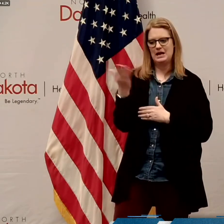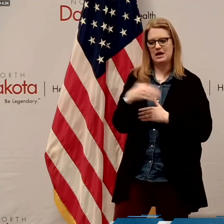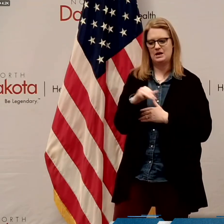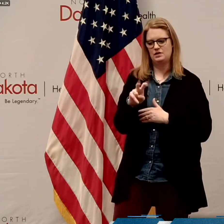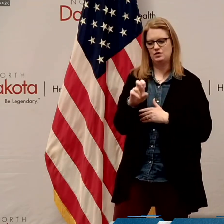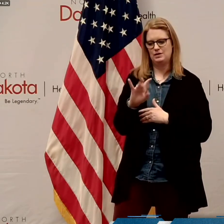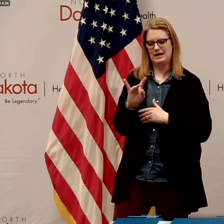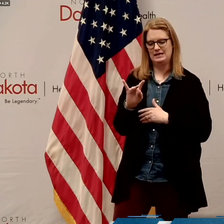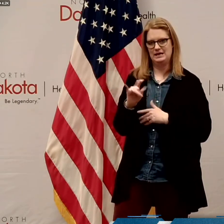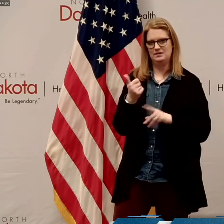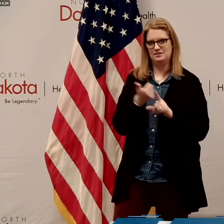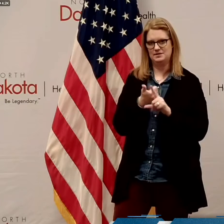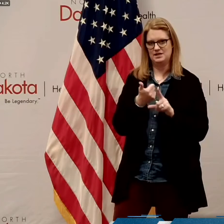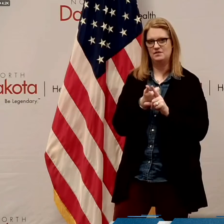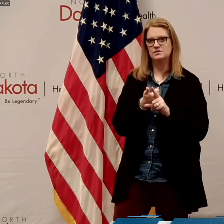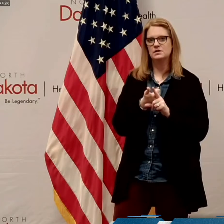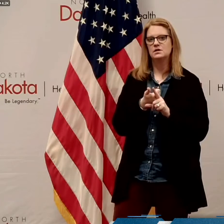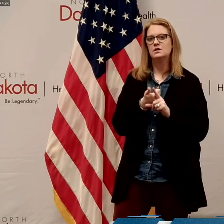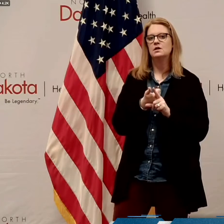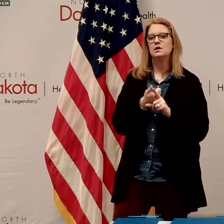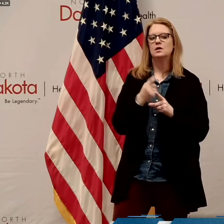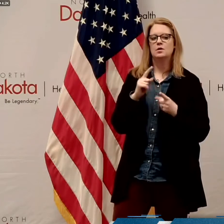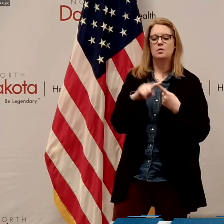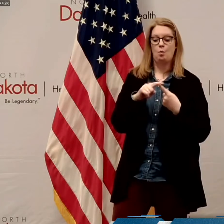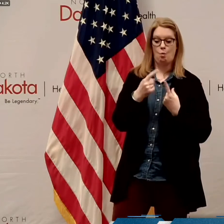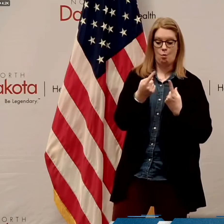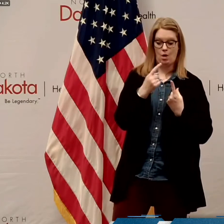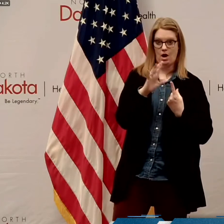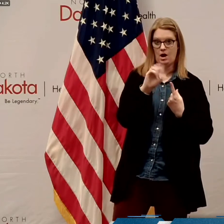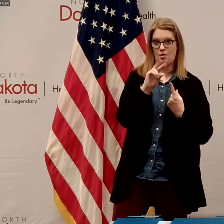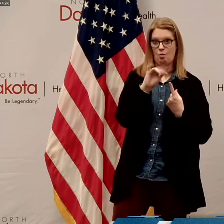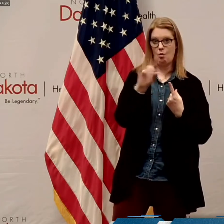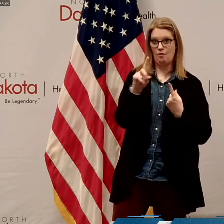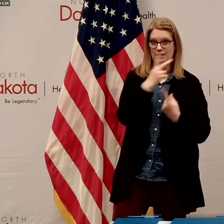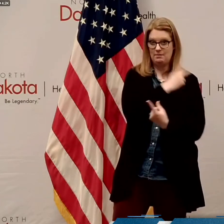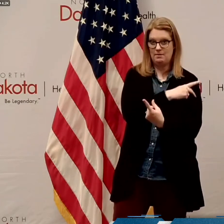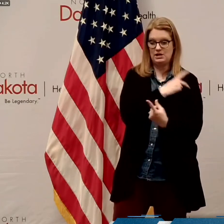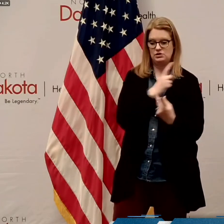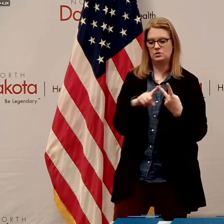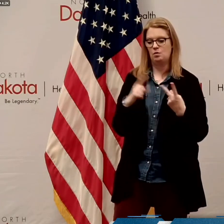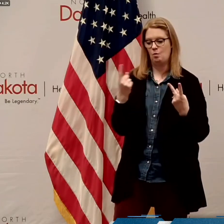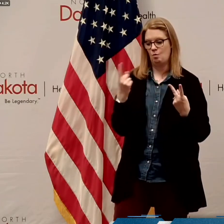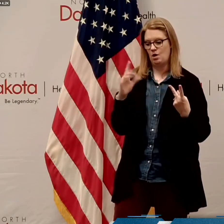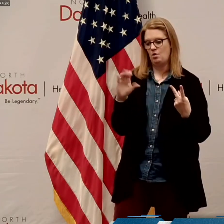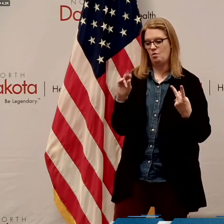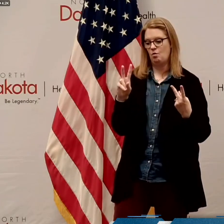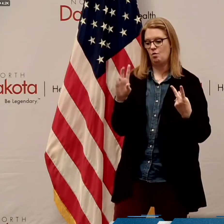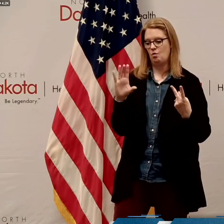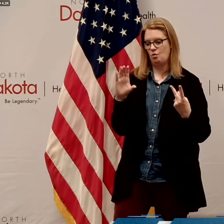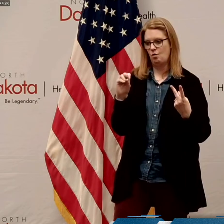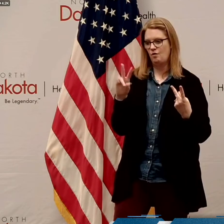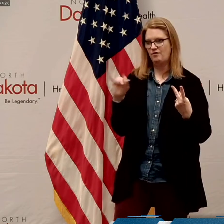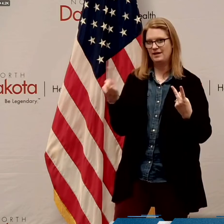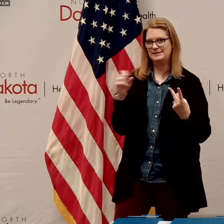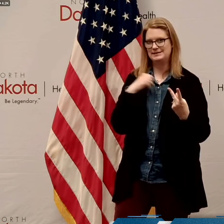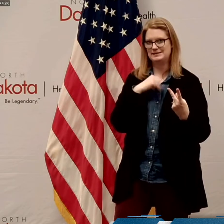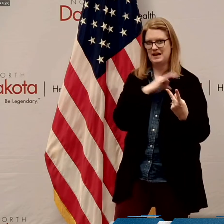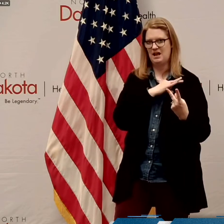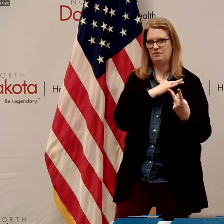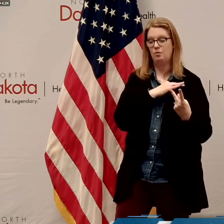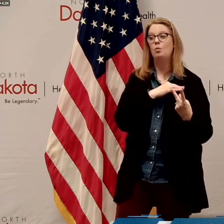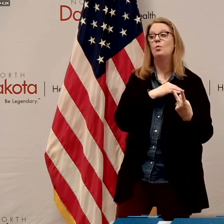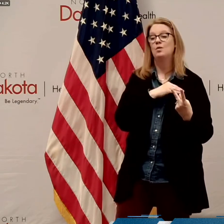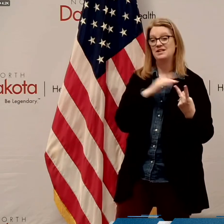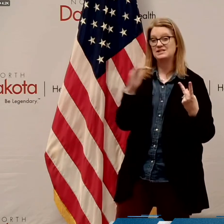218 that have had either one COVID patient or one COVID staff out of those 218. That's among the lowest in the